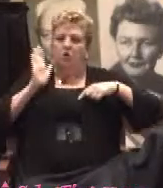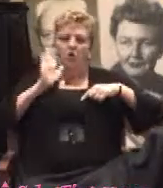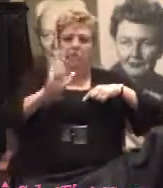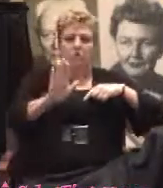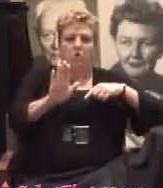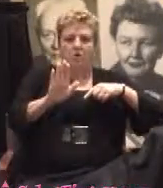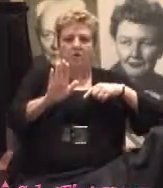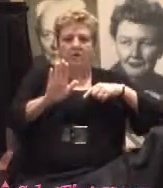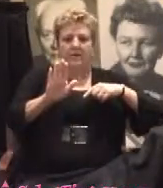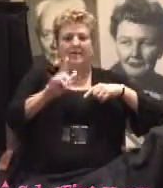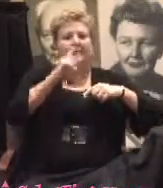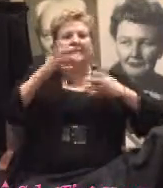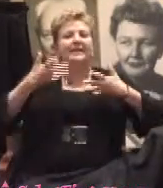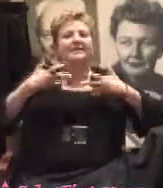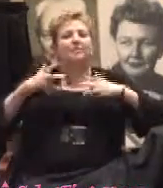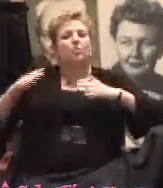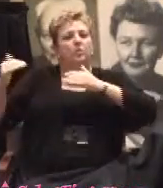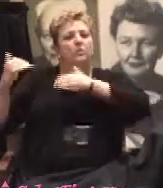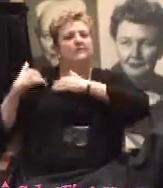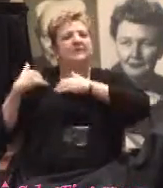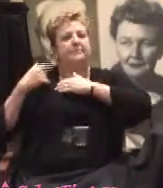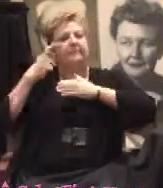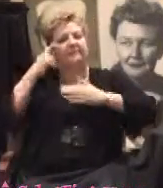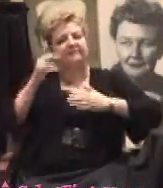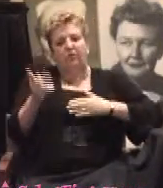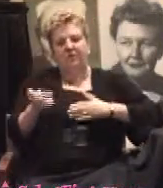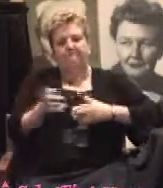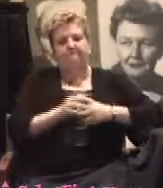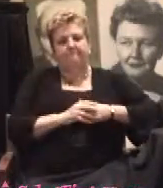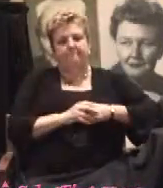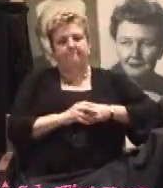want responsibility for that. And I heard her.